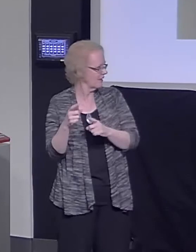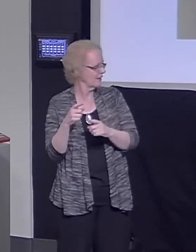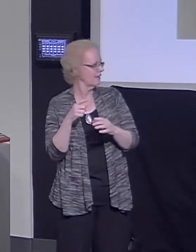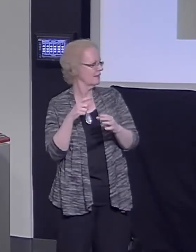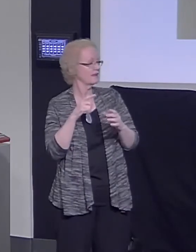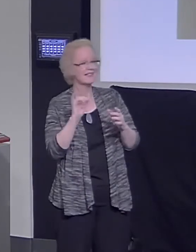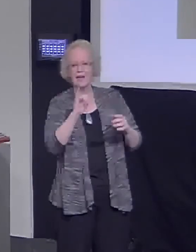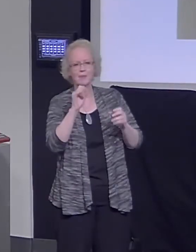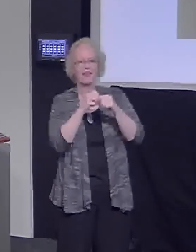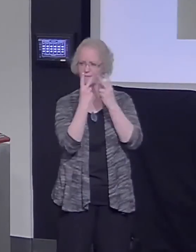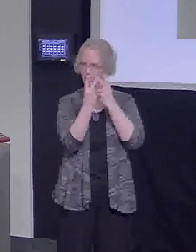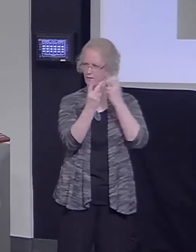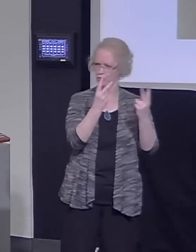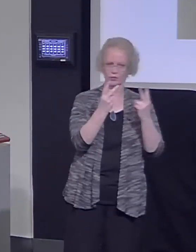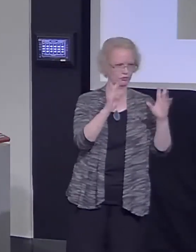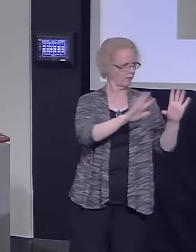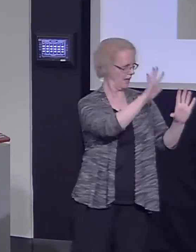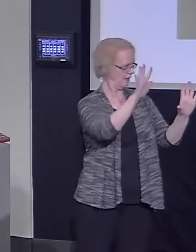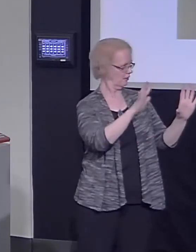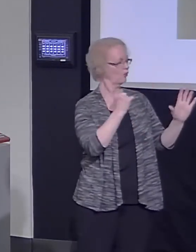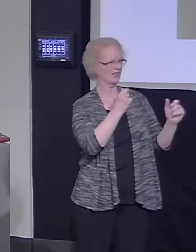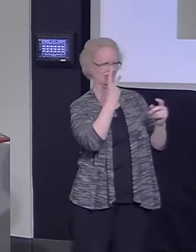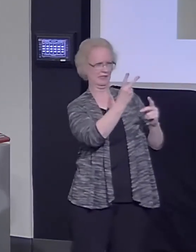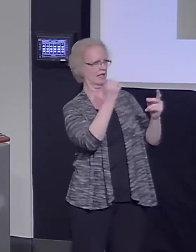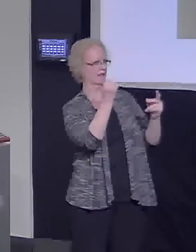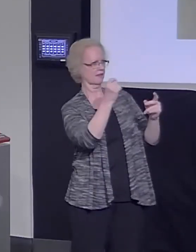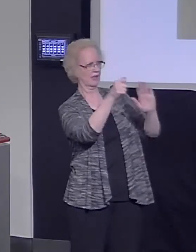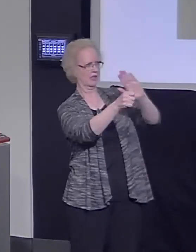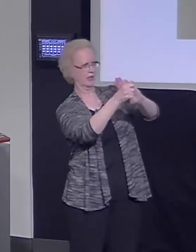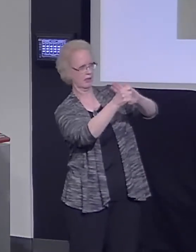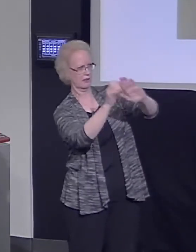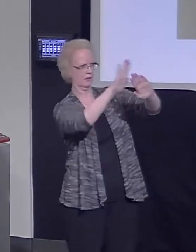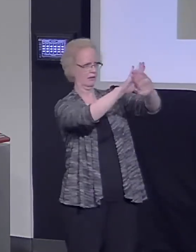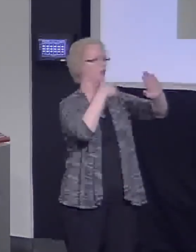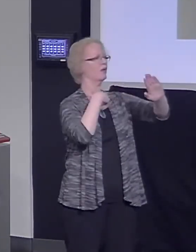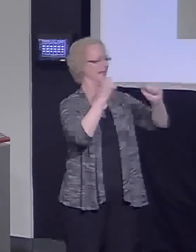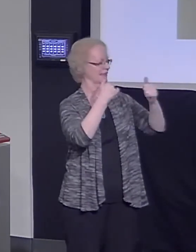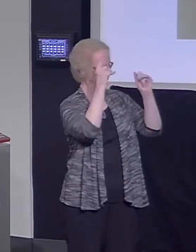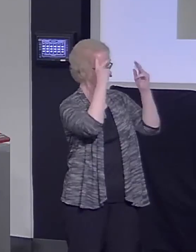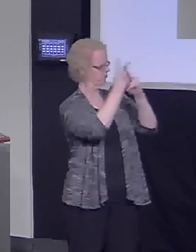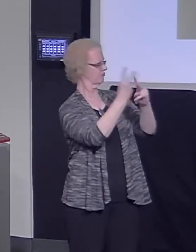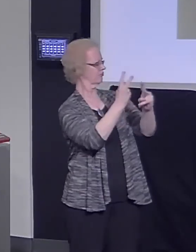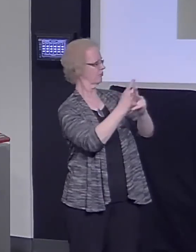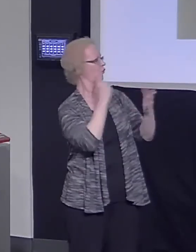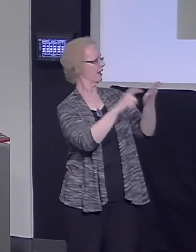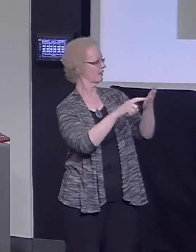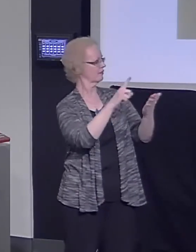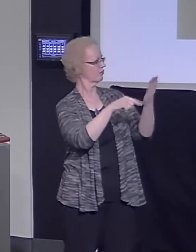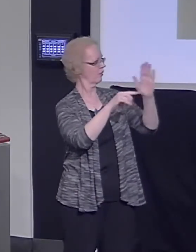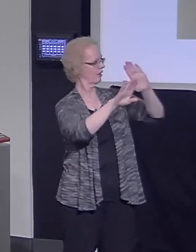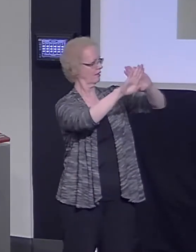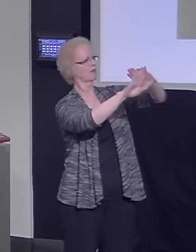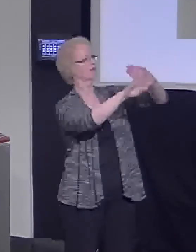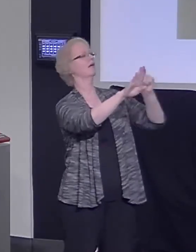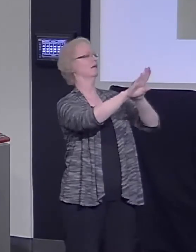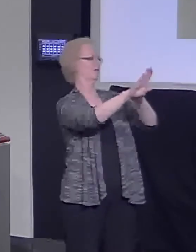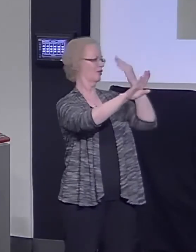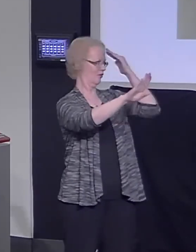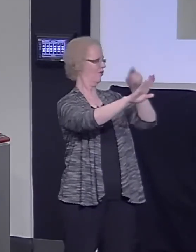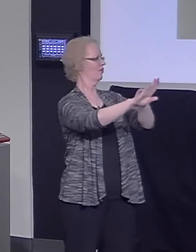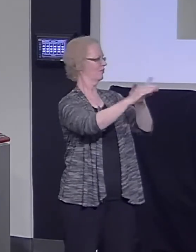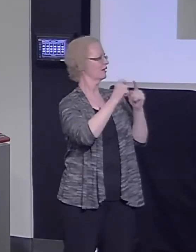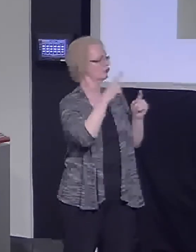of substitute missing parts. You have a figure that is hidden by another figure, and you still recognize what's underneath because you kind of fill in